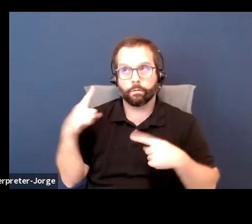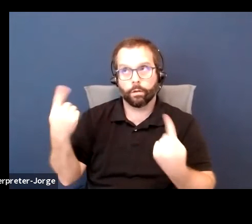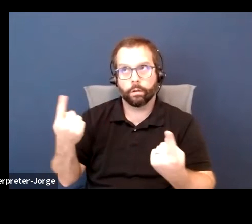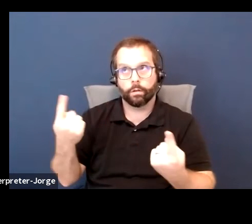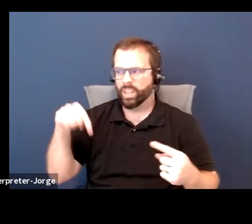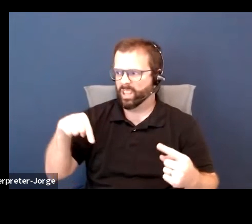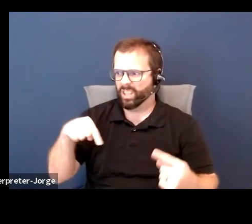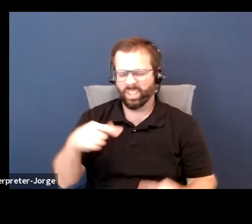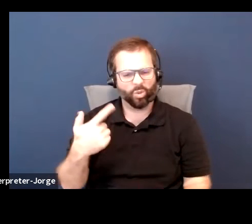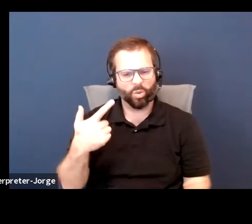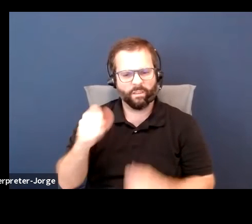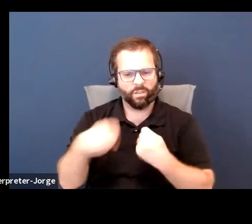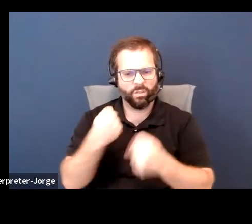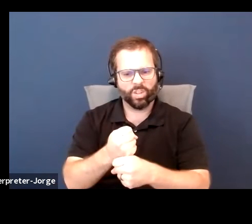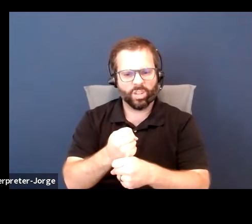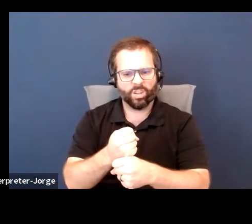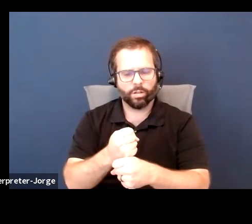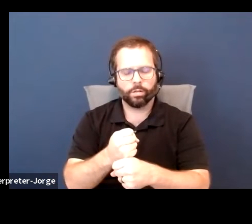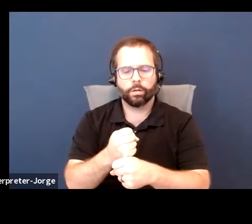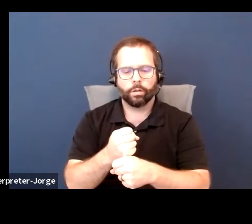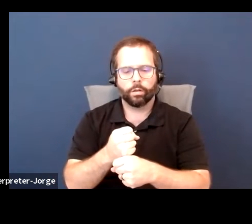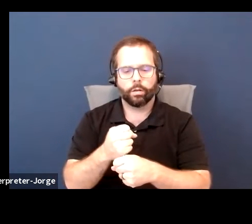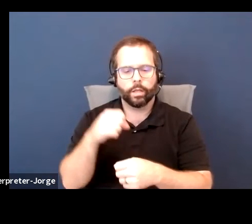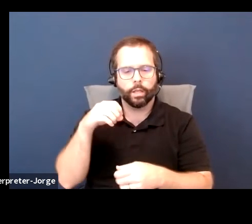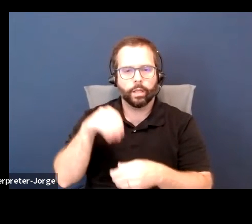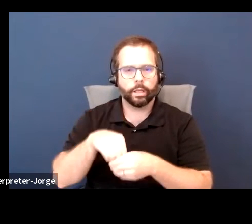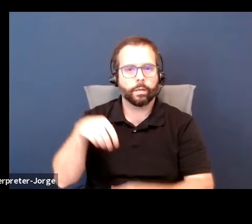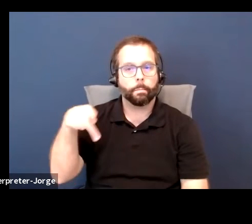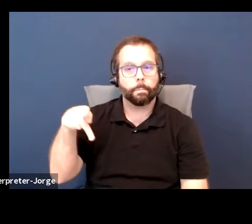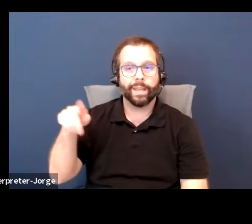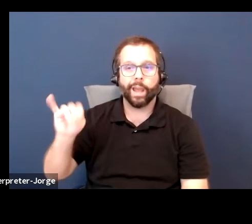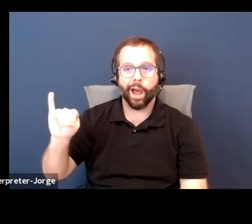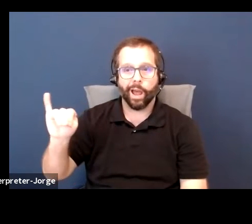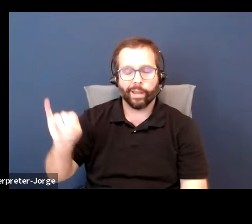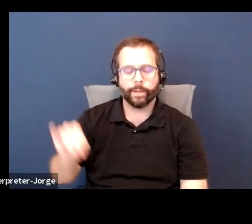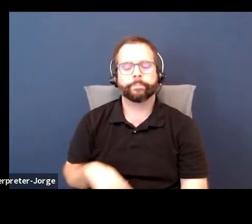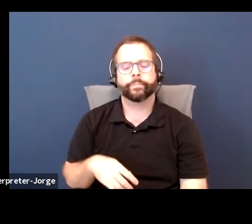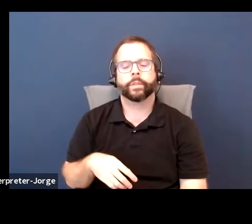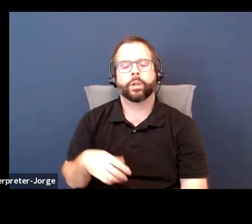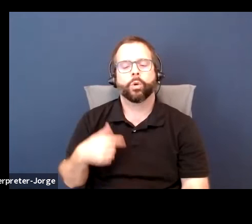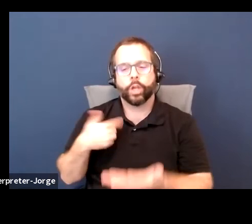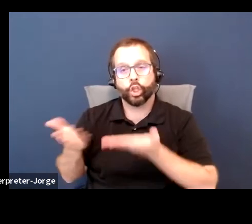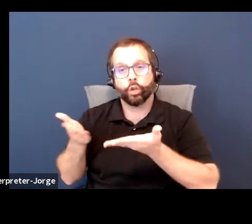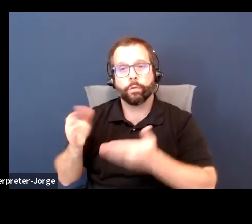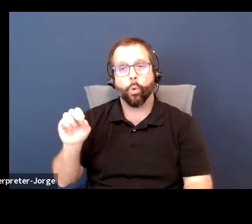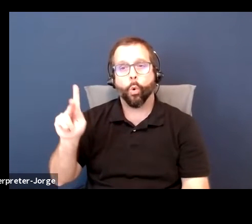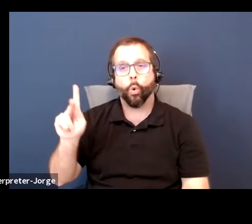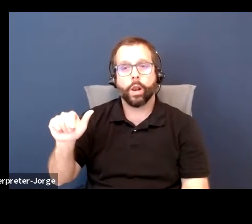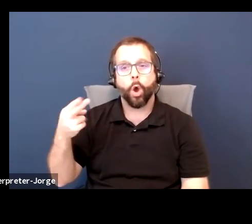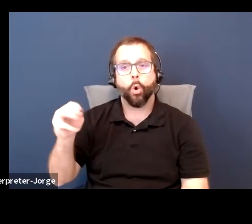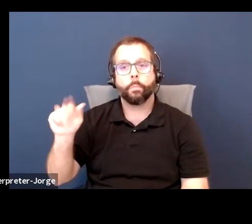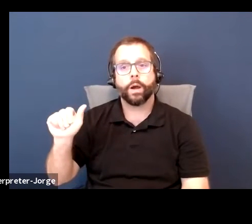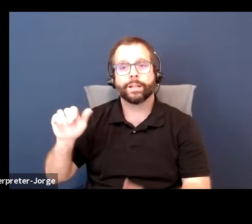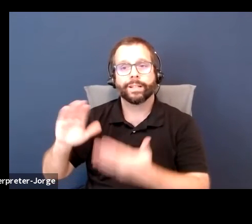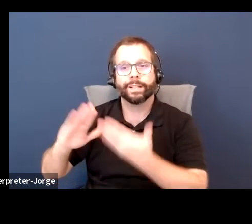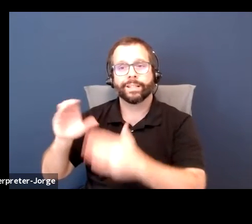year at PI, and we serve the Oklahoma City metropolitan area, but